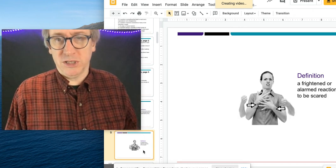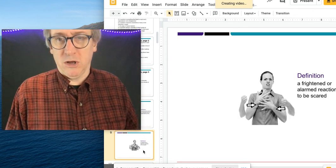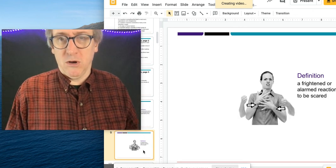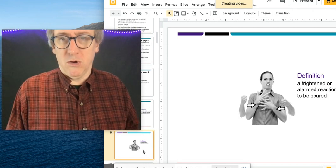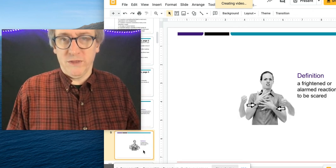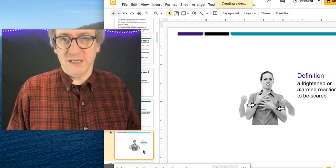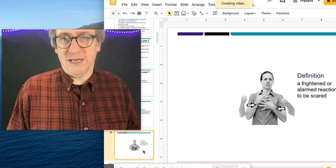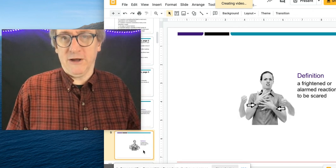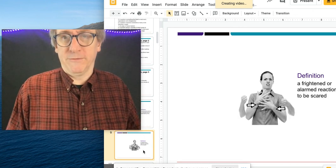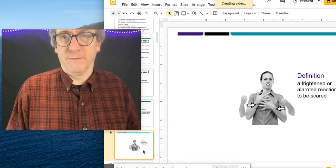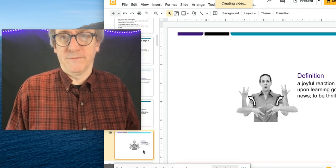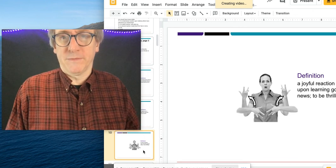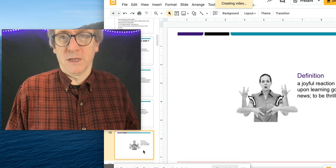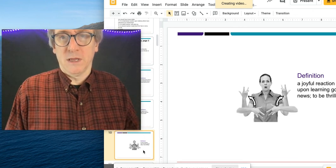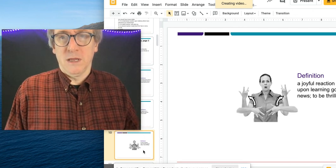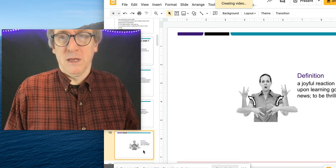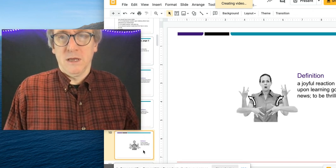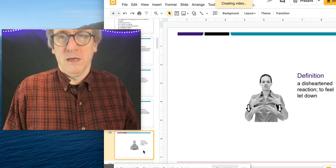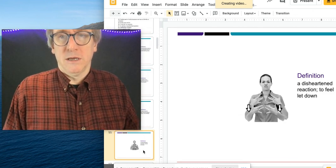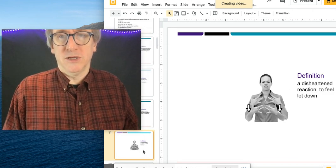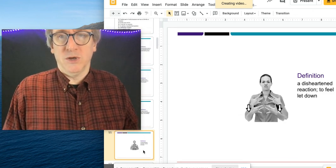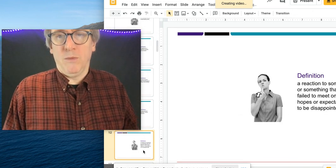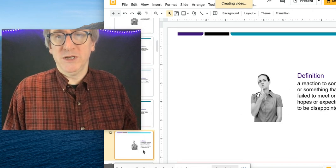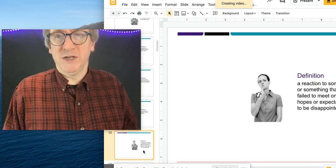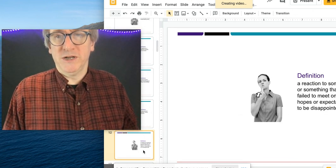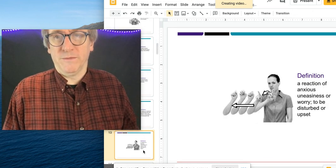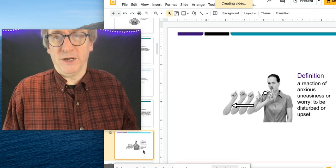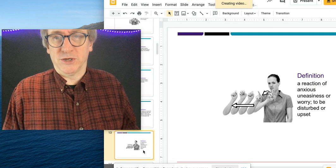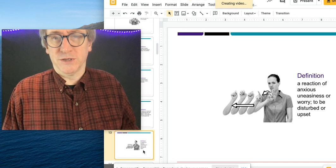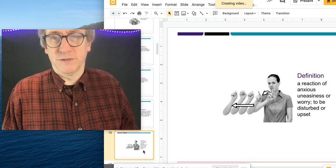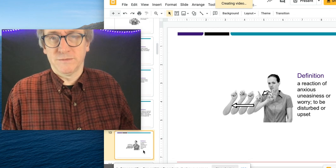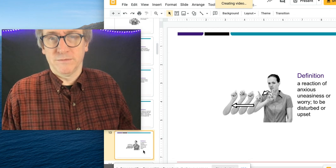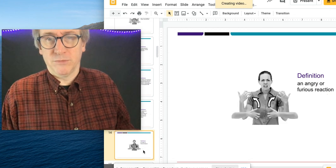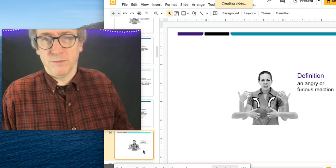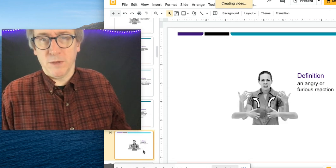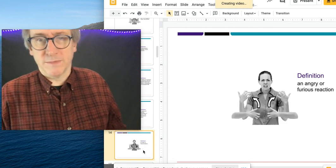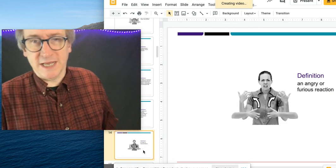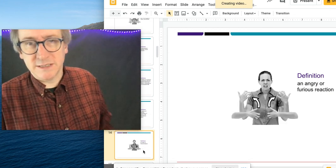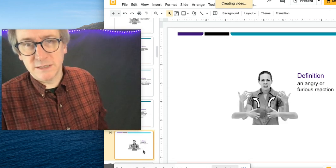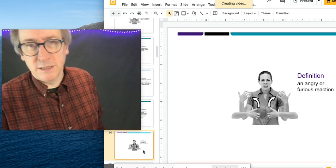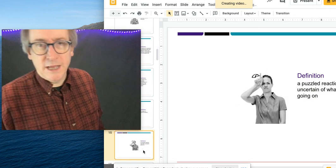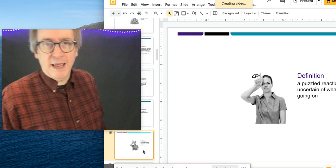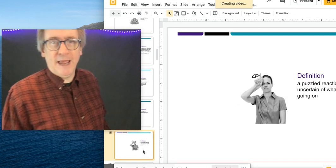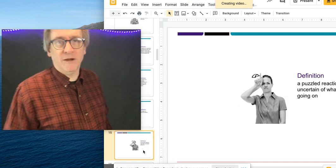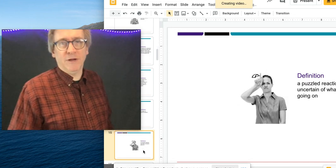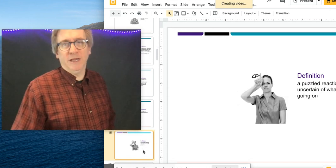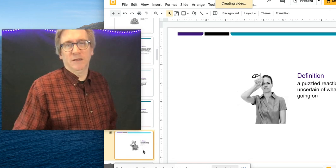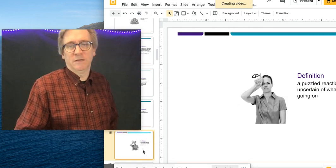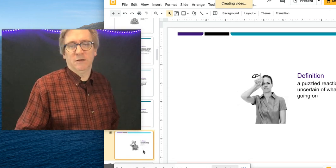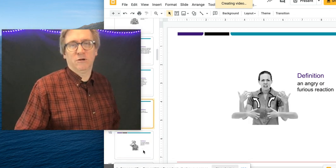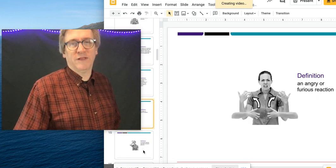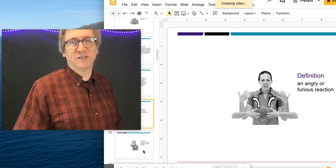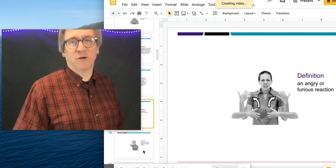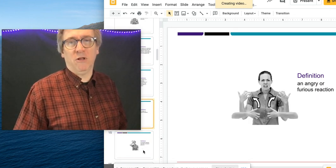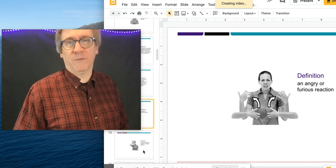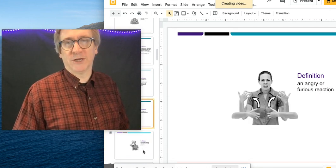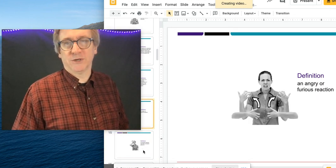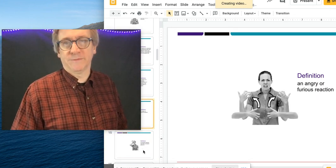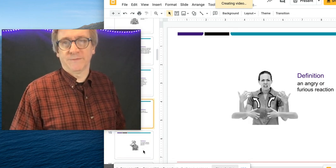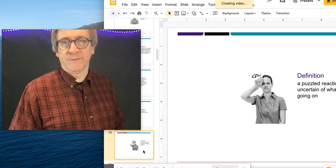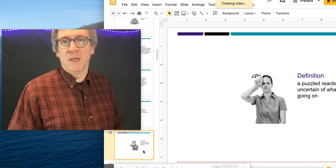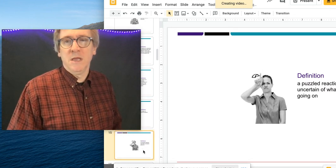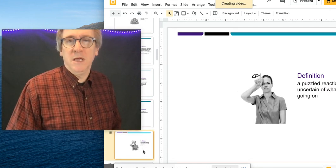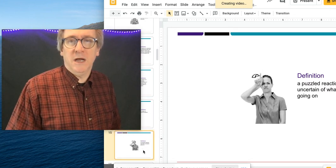would slow this down. A whole bunch of different pictures from upset, angry. That's her Hulk